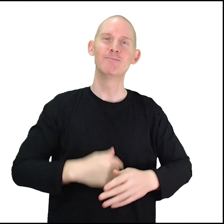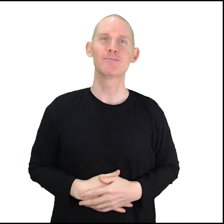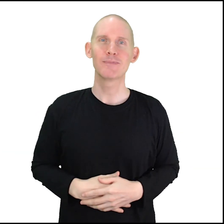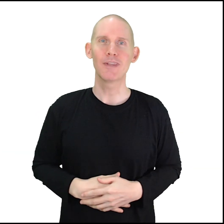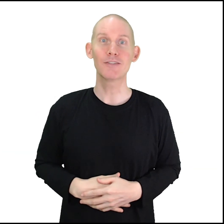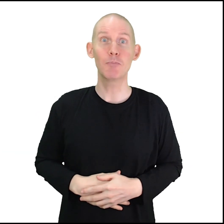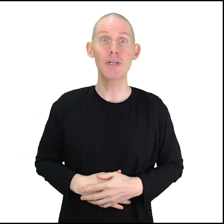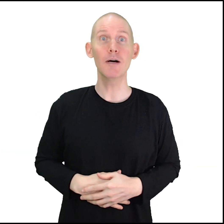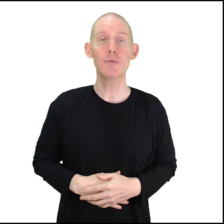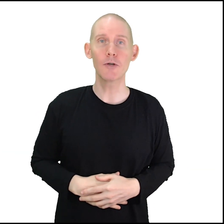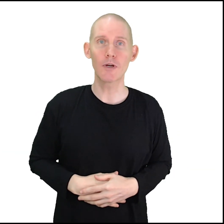Let's speed up. Here we go.